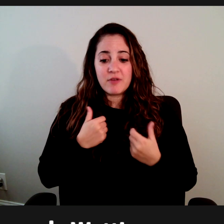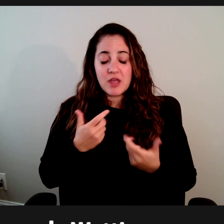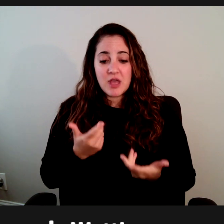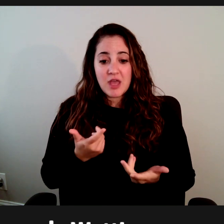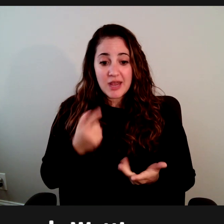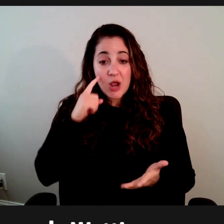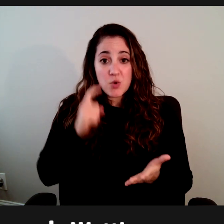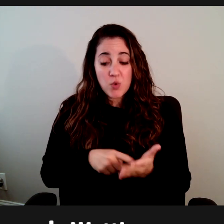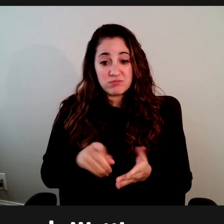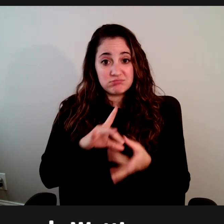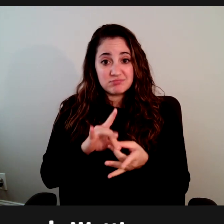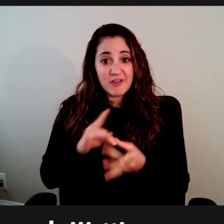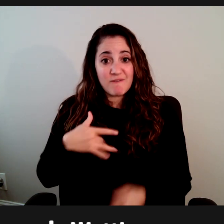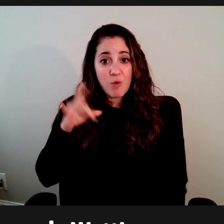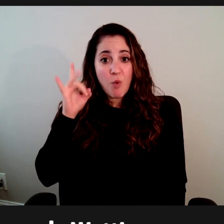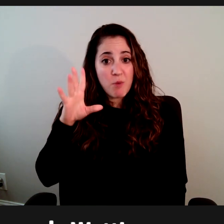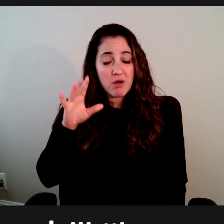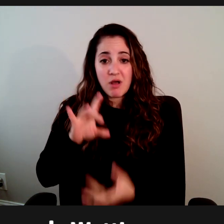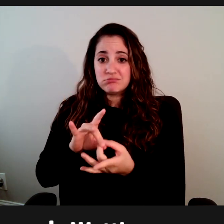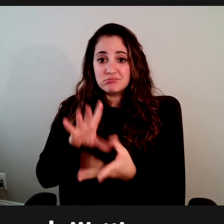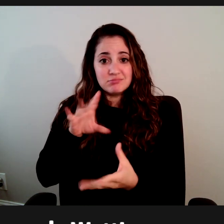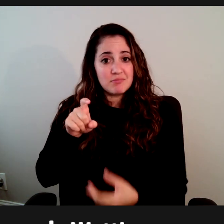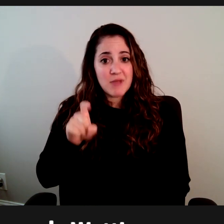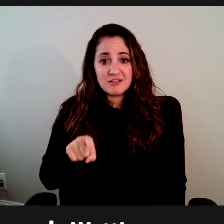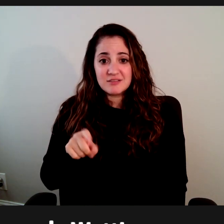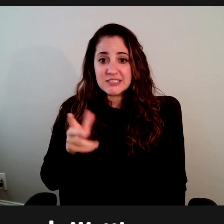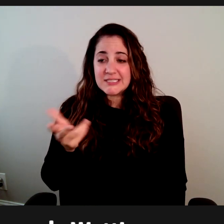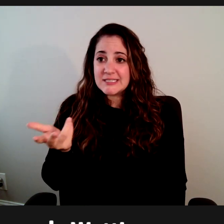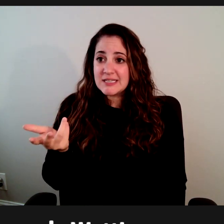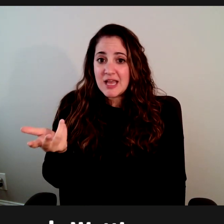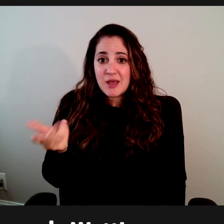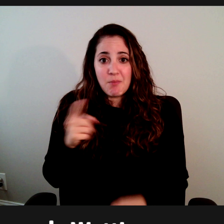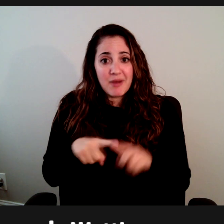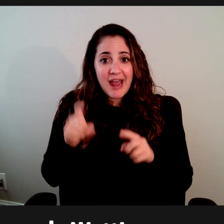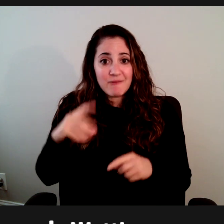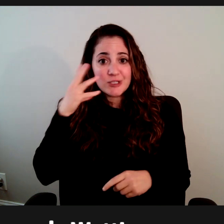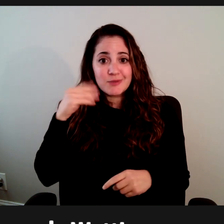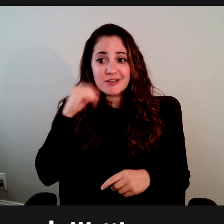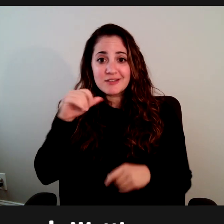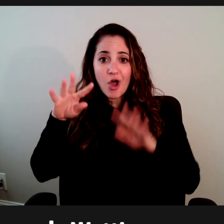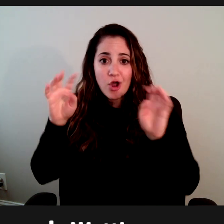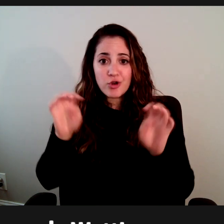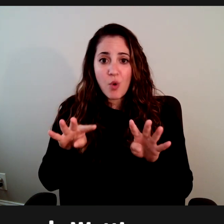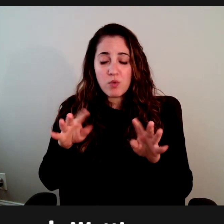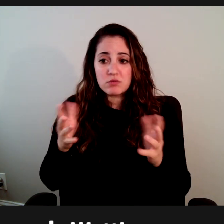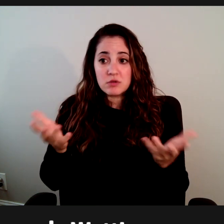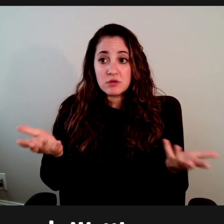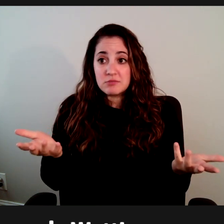like, this feels really horrible, and I have to let go and go into the unknown